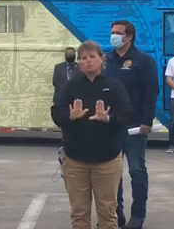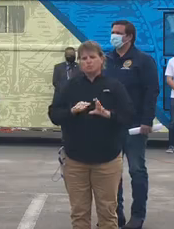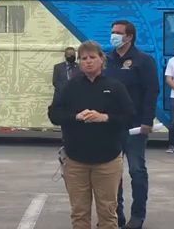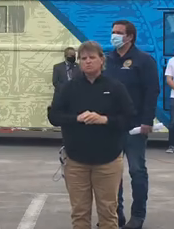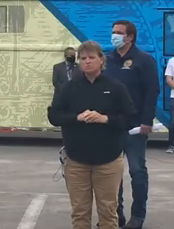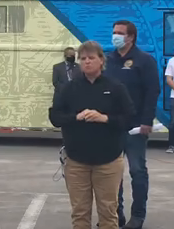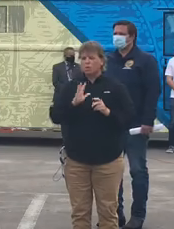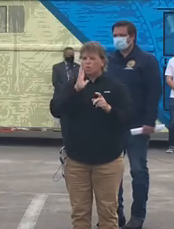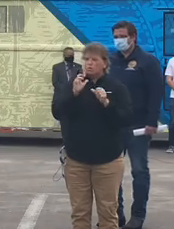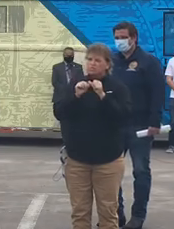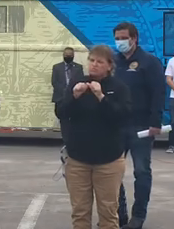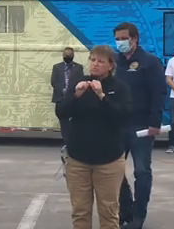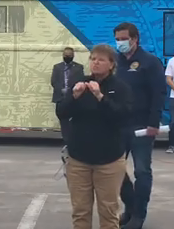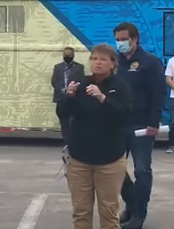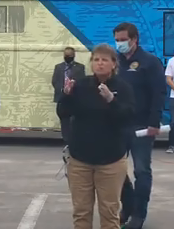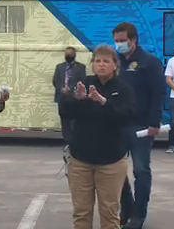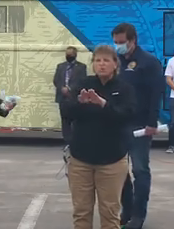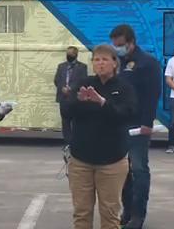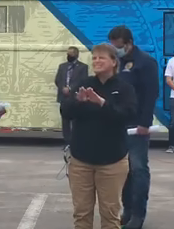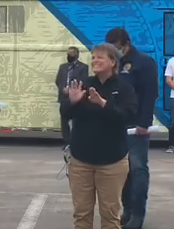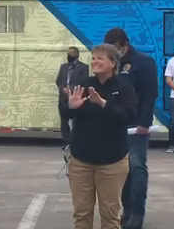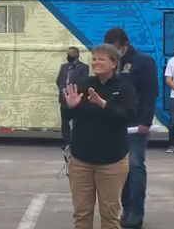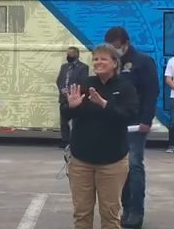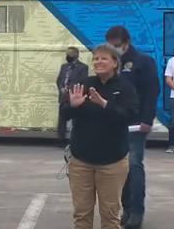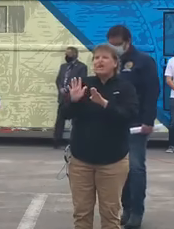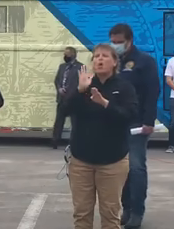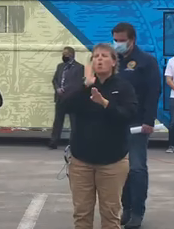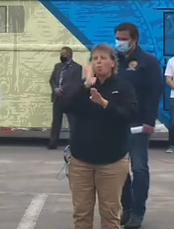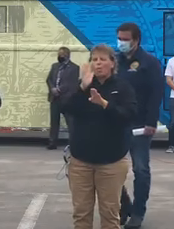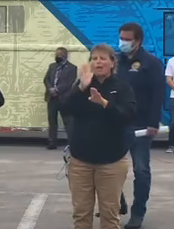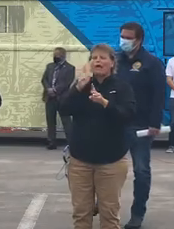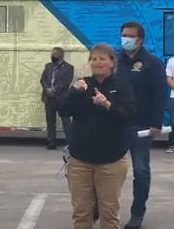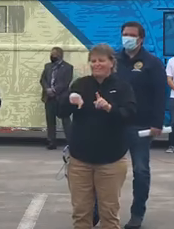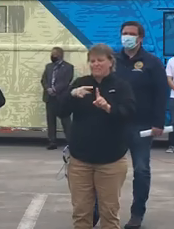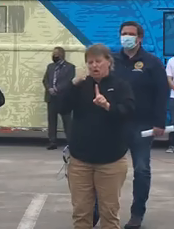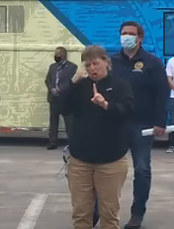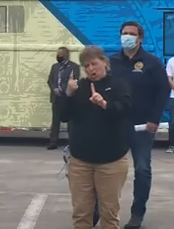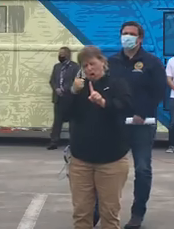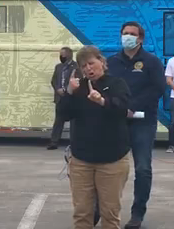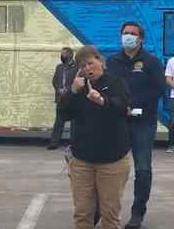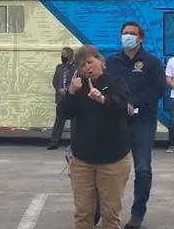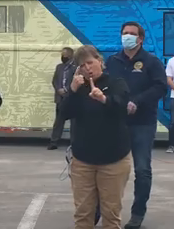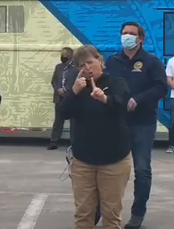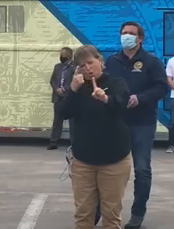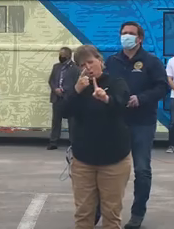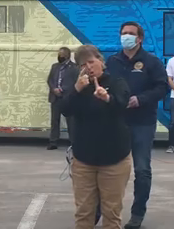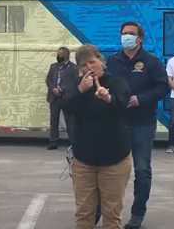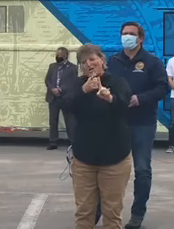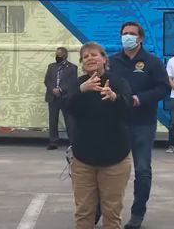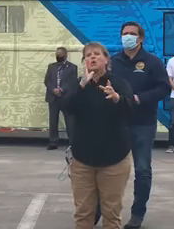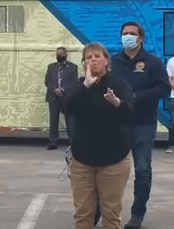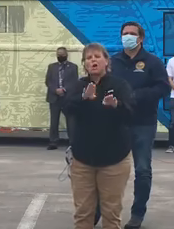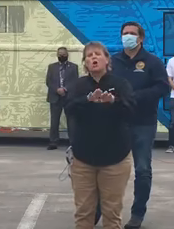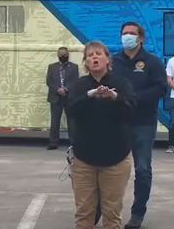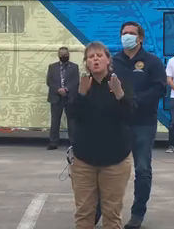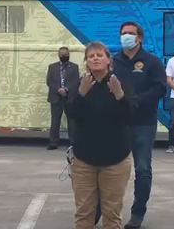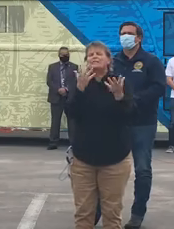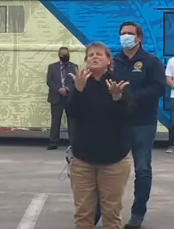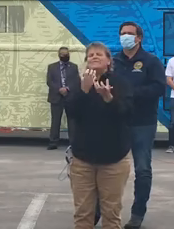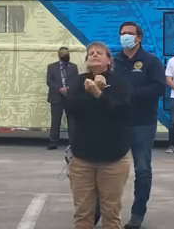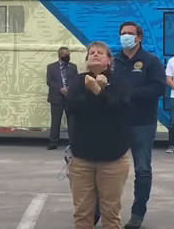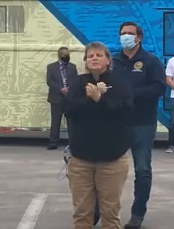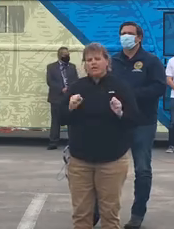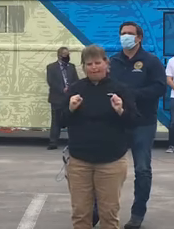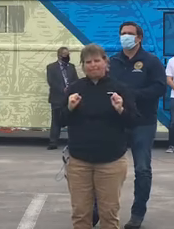work that we've been doing, you know, in Miami-Dade and I know in the state is how do you get all these things open safely, reduce the